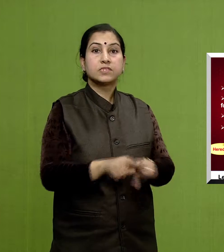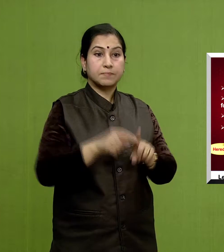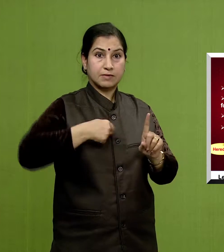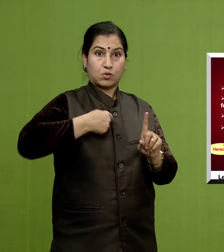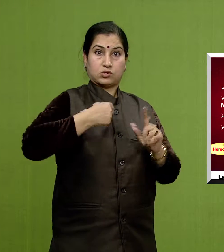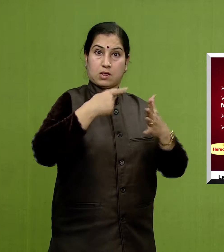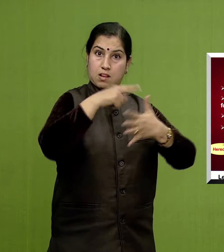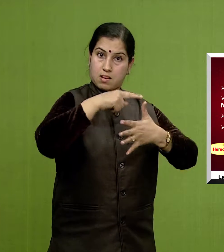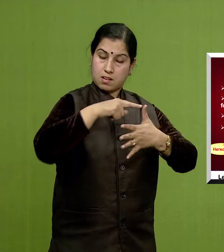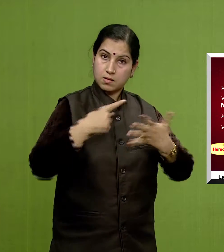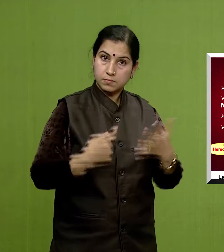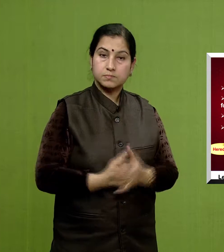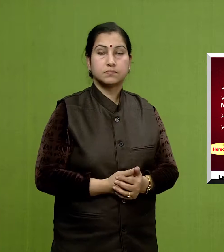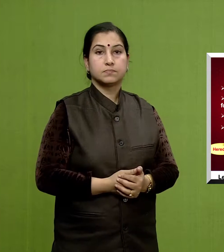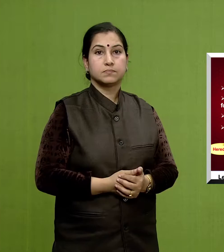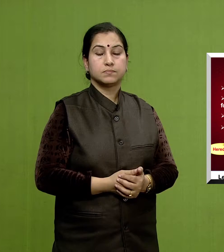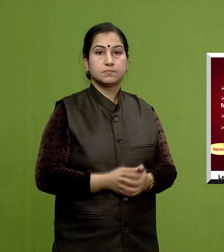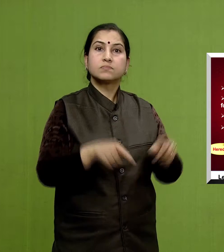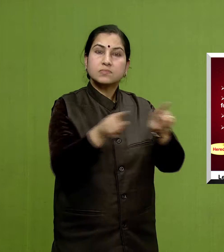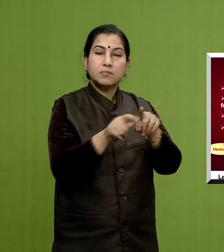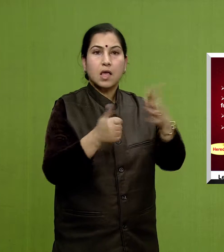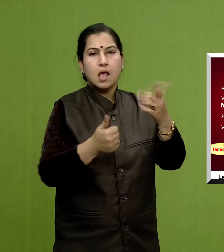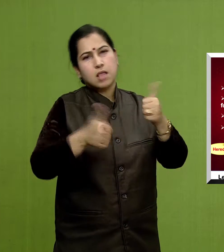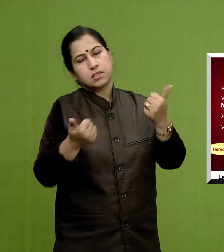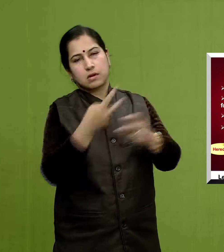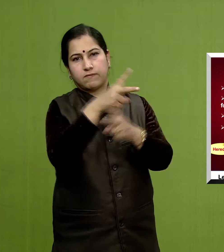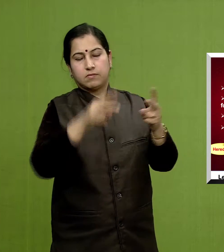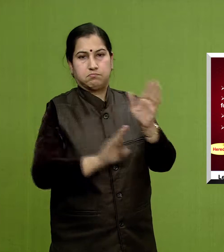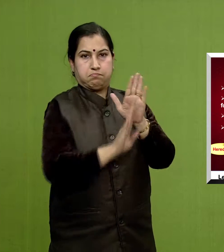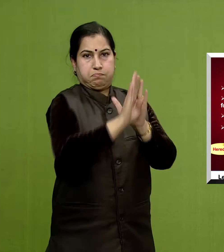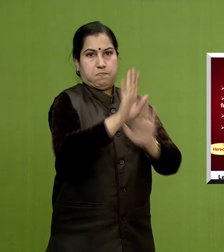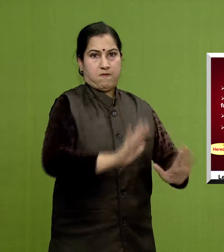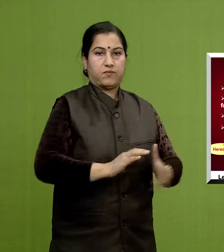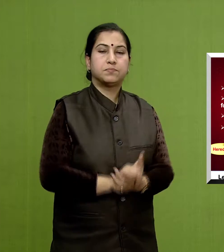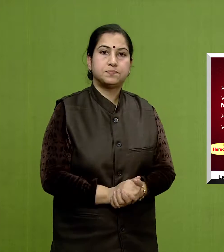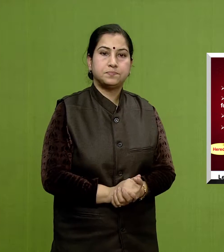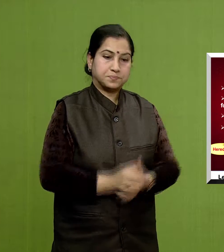emotional, and others. For example,